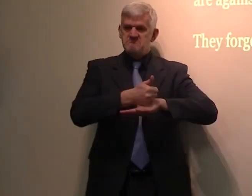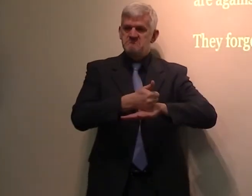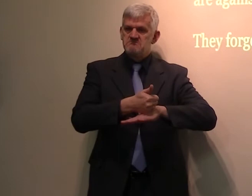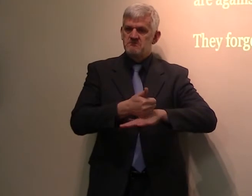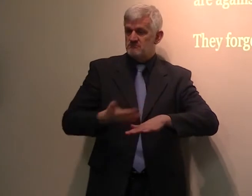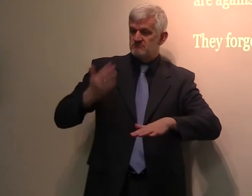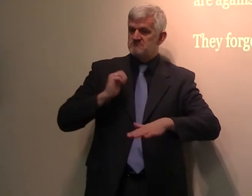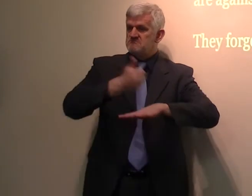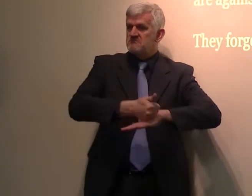The Bible.